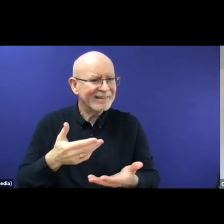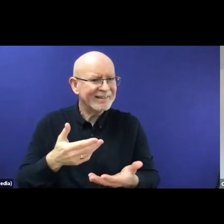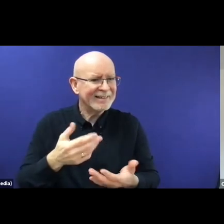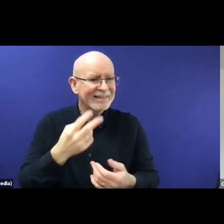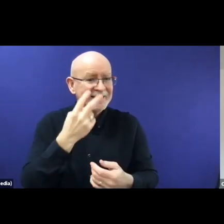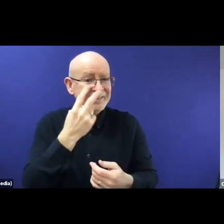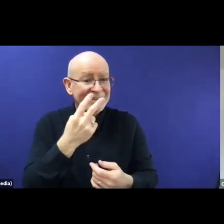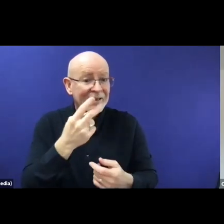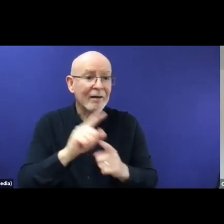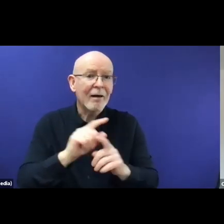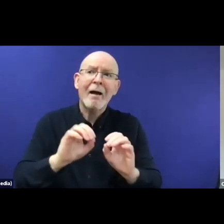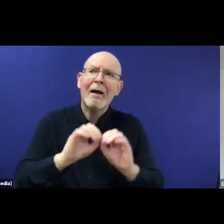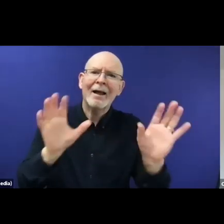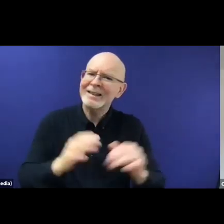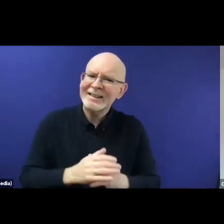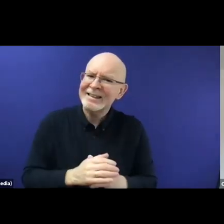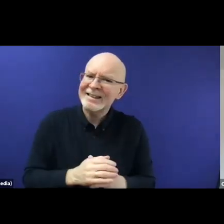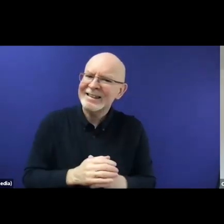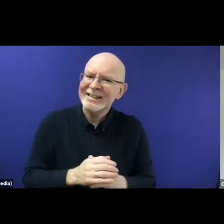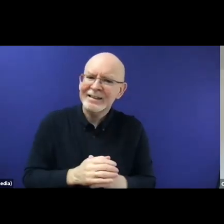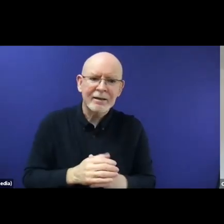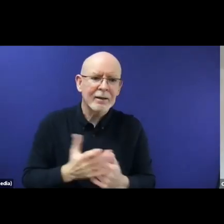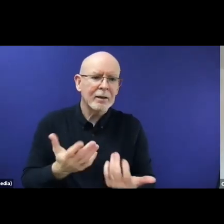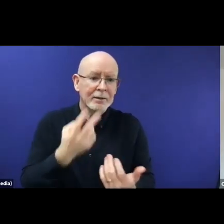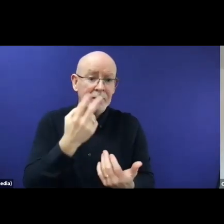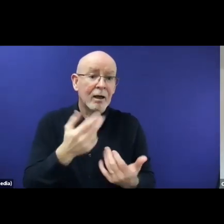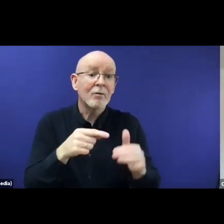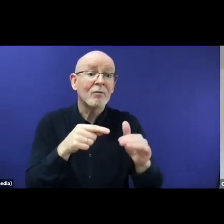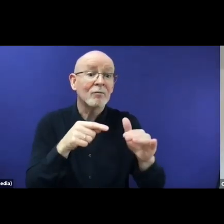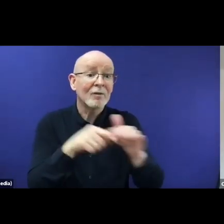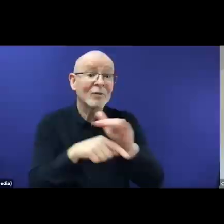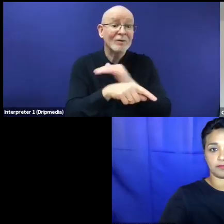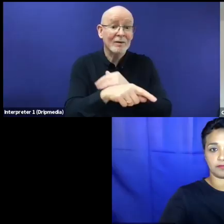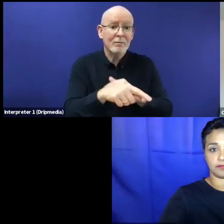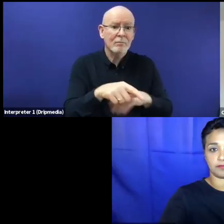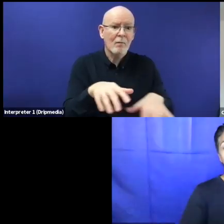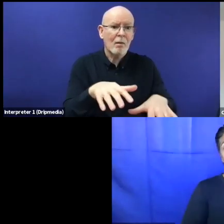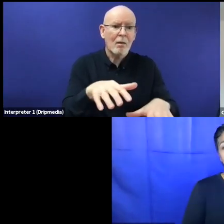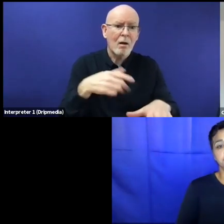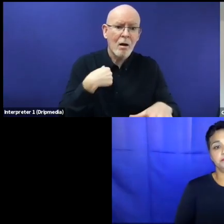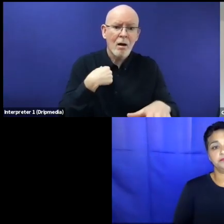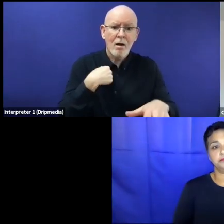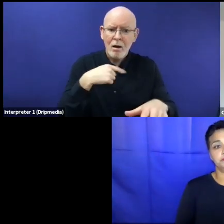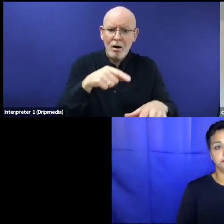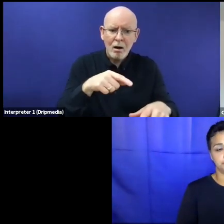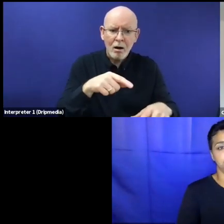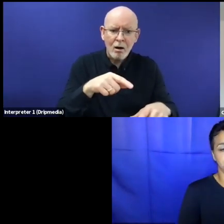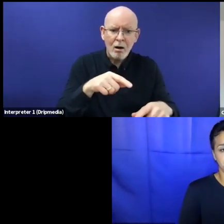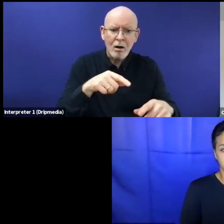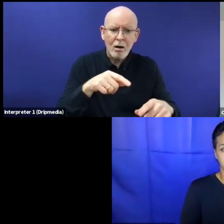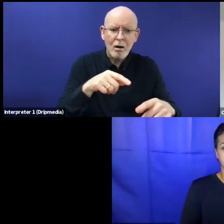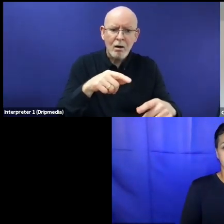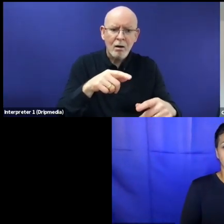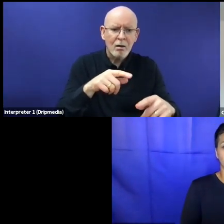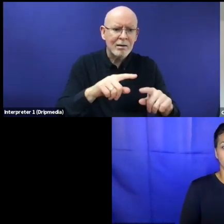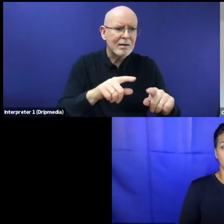to the practical realities on the ground, which, as we can see, have changed drastically over time. They have expertise in different areas which